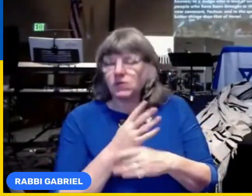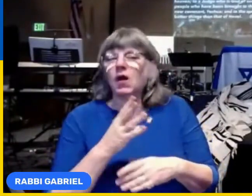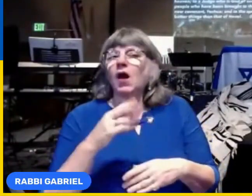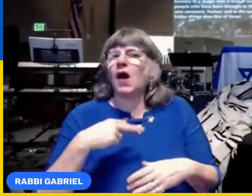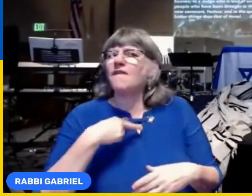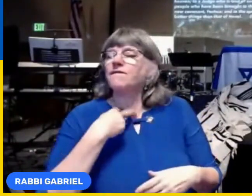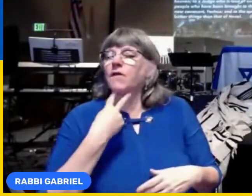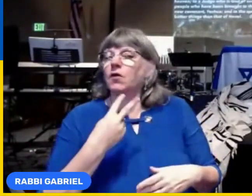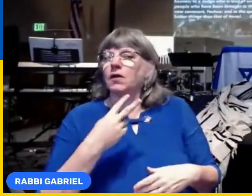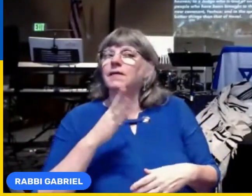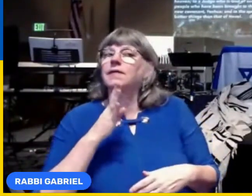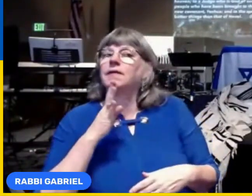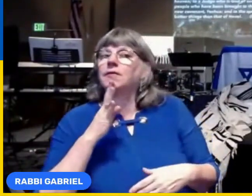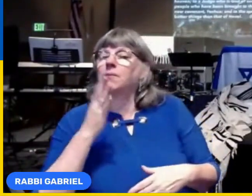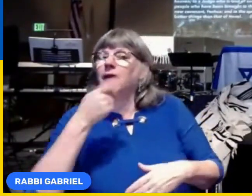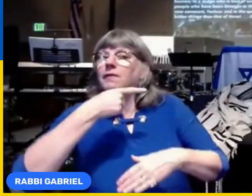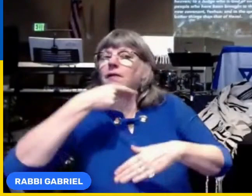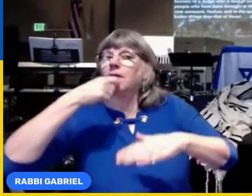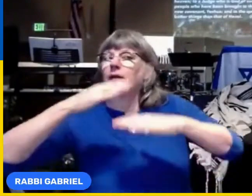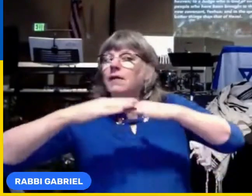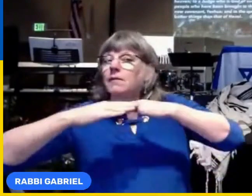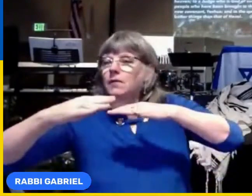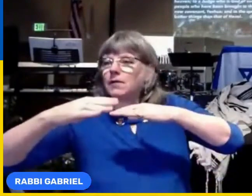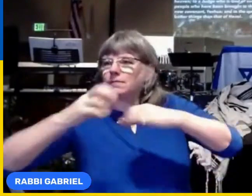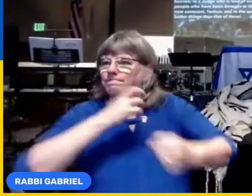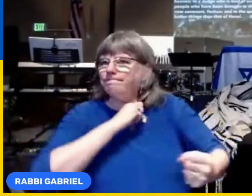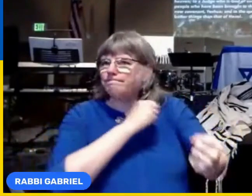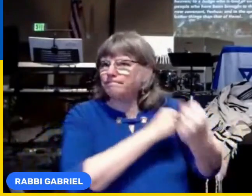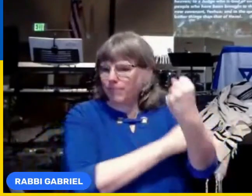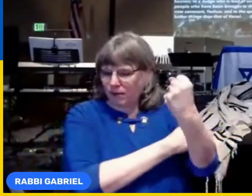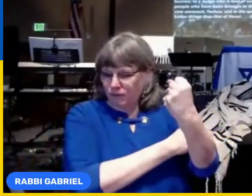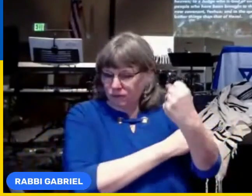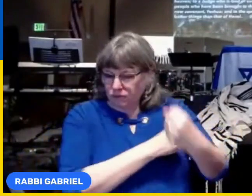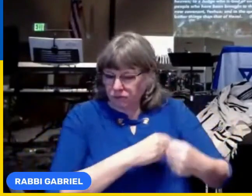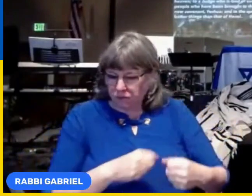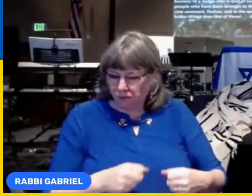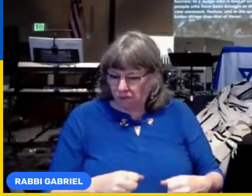The voice that speaks in the desert is powerful.